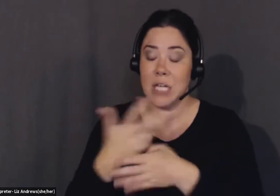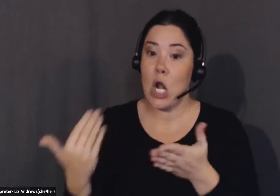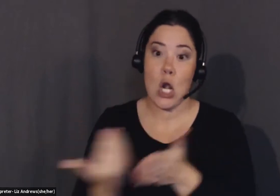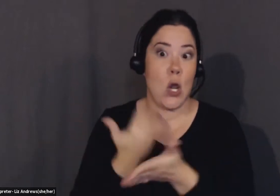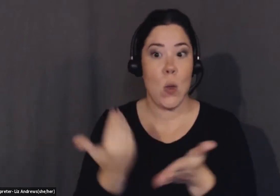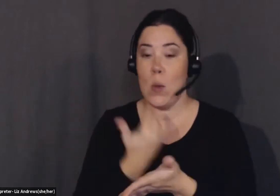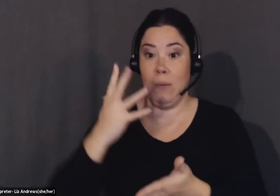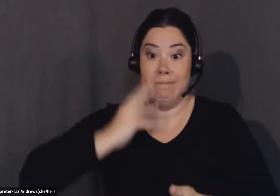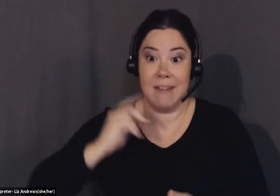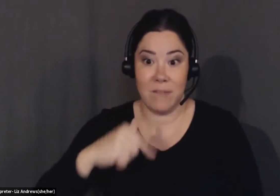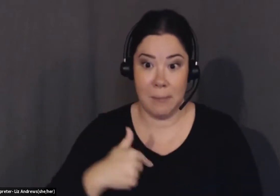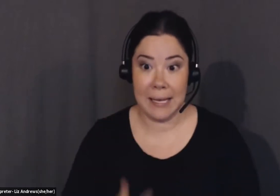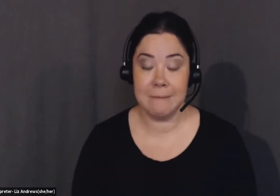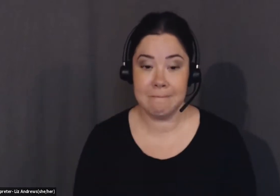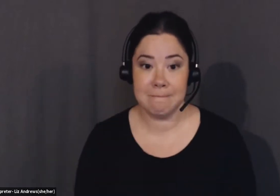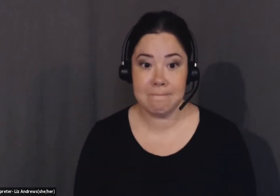Awesome.